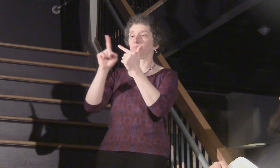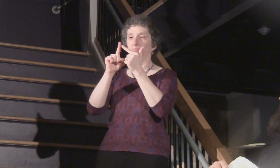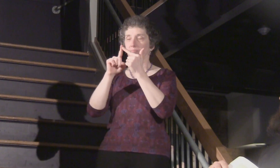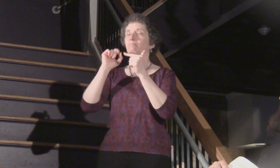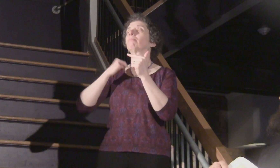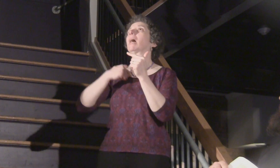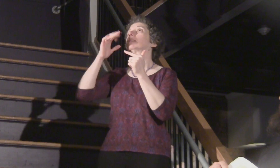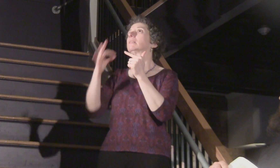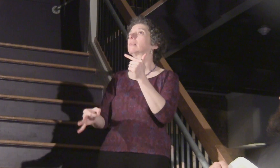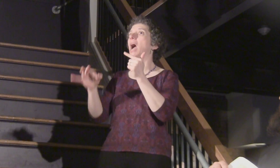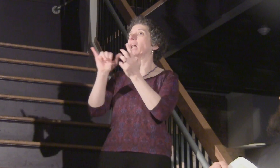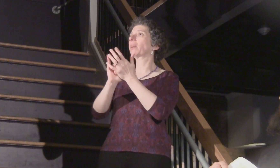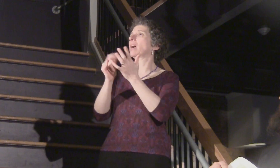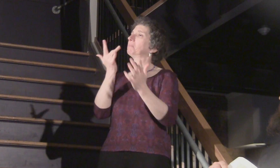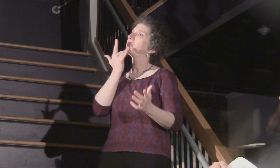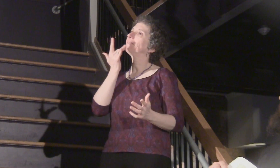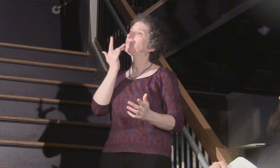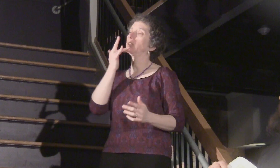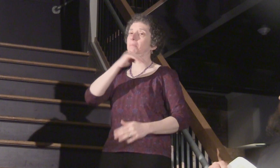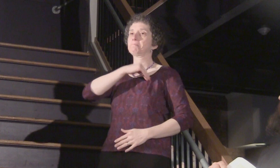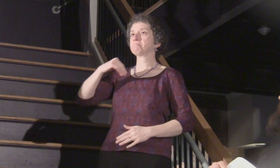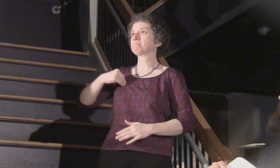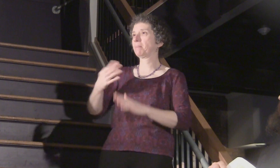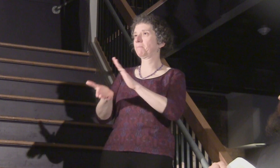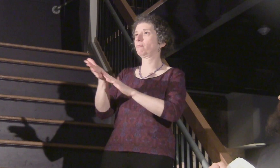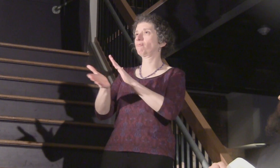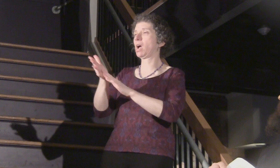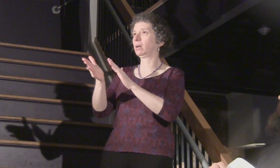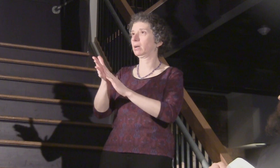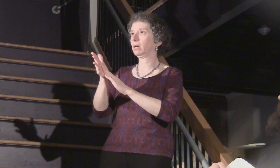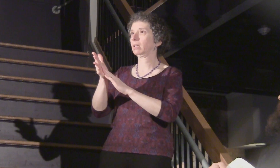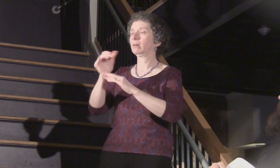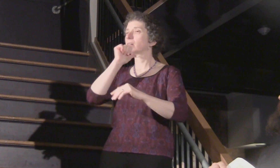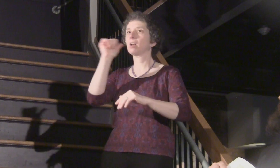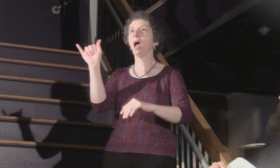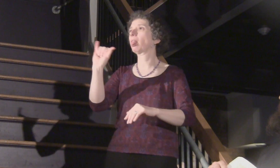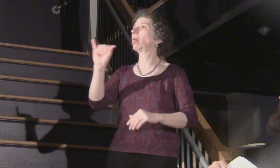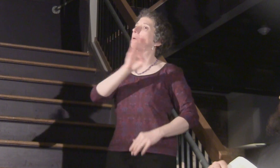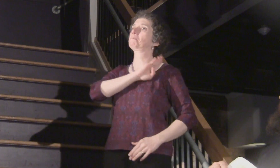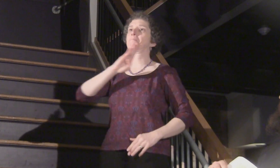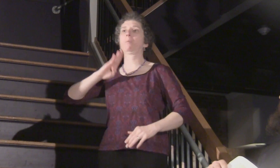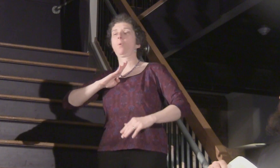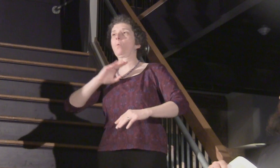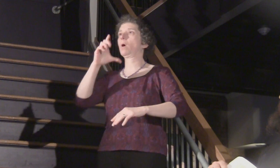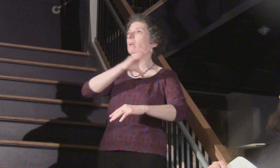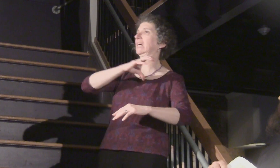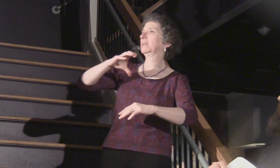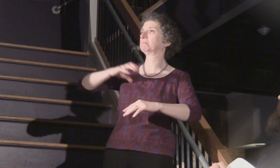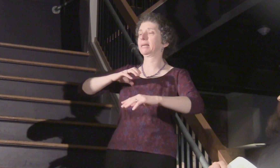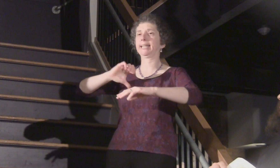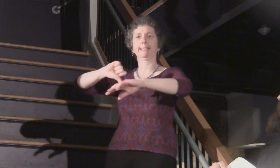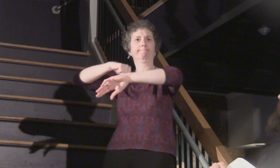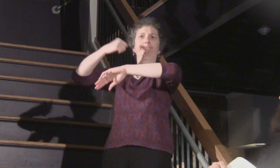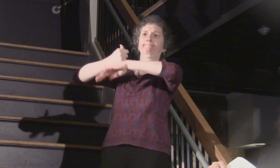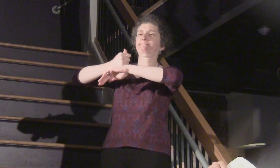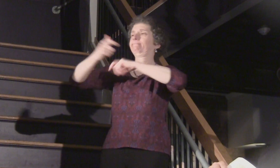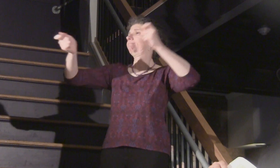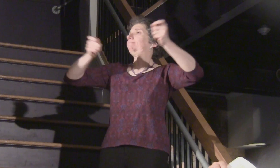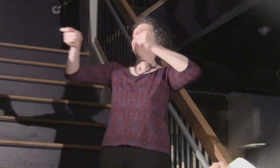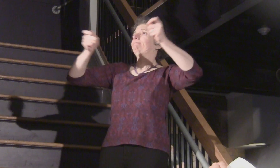And the second thing was that I decided that I would prefer it member run. Not like a board committee, you know, where